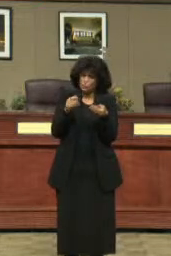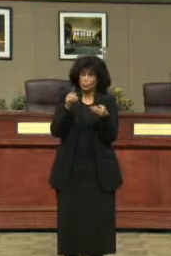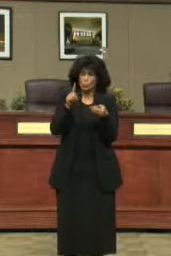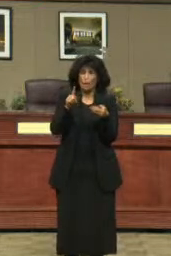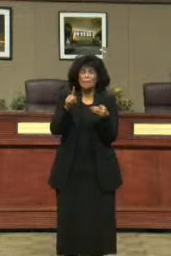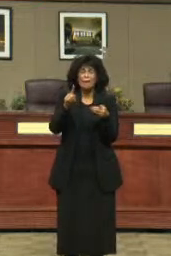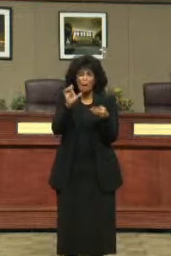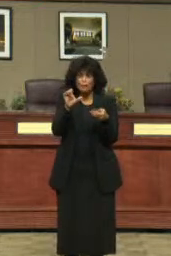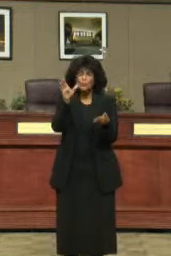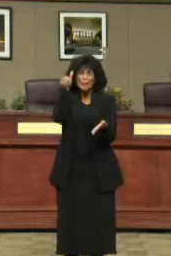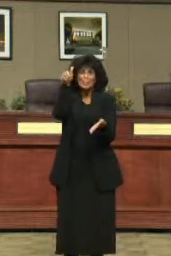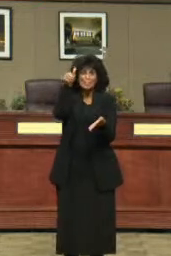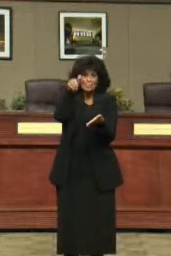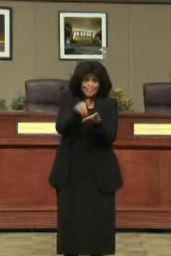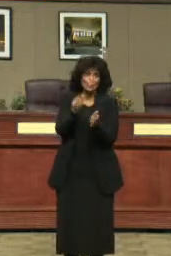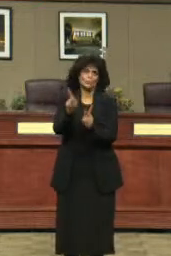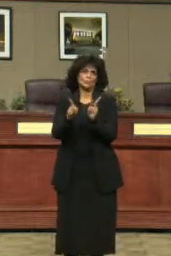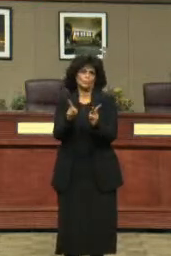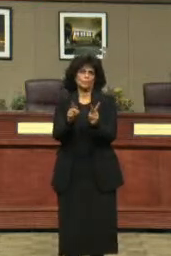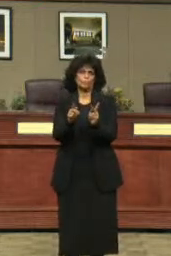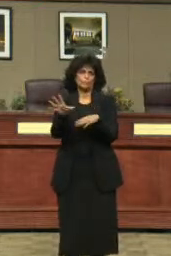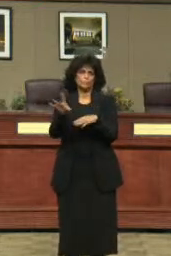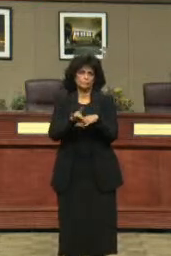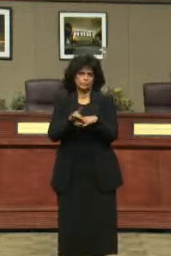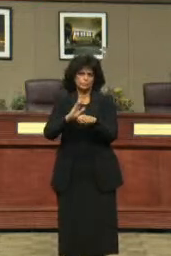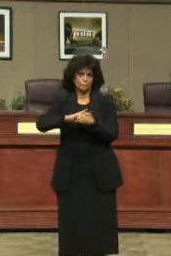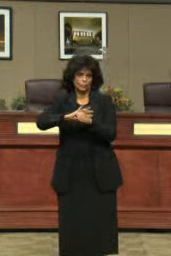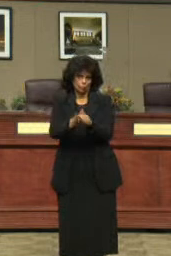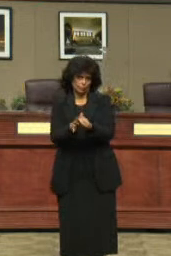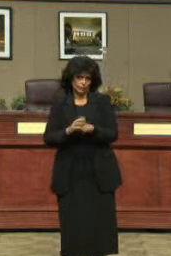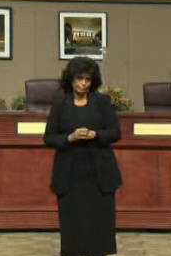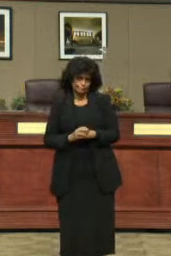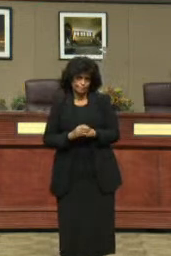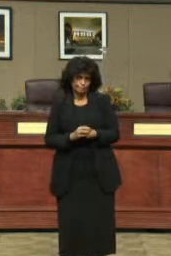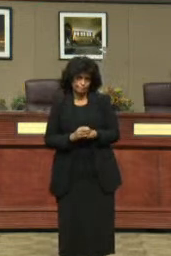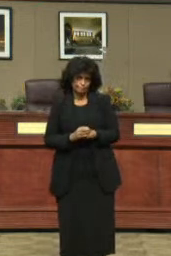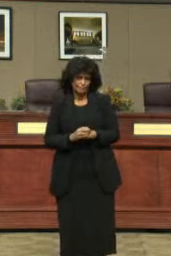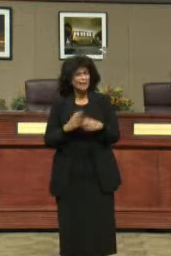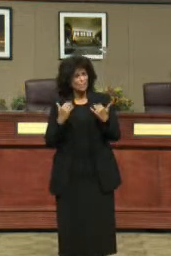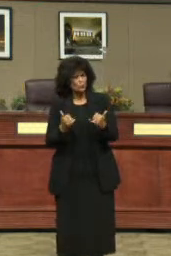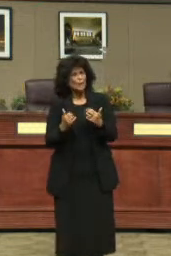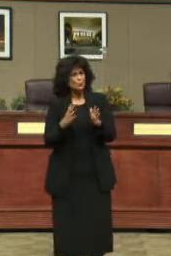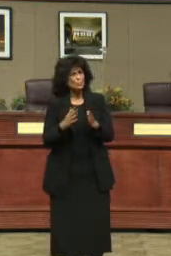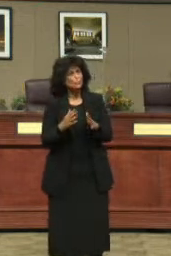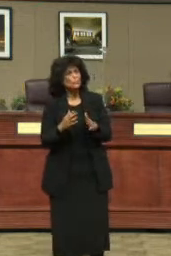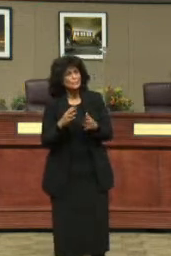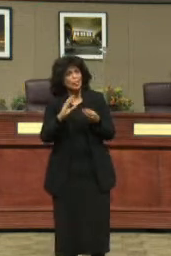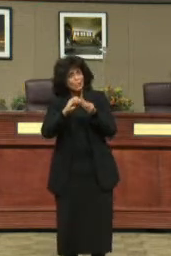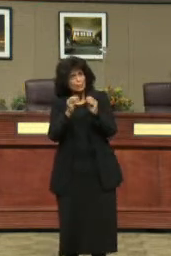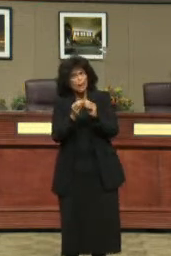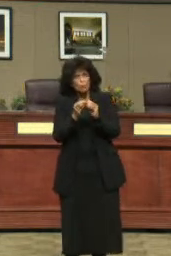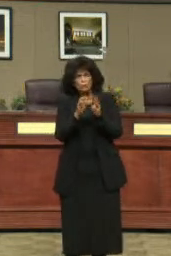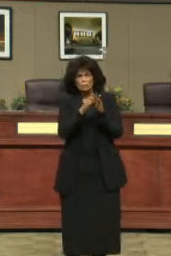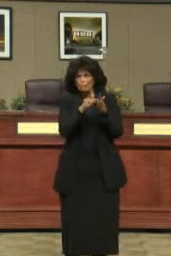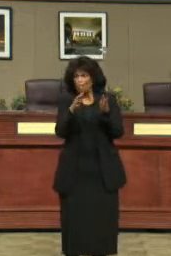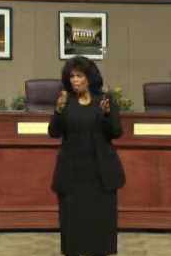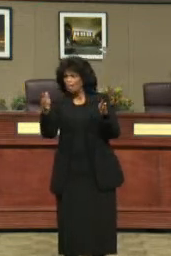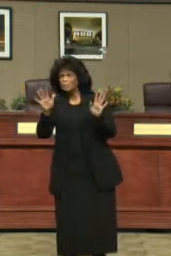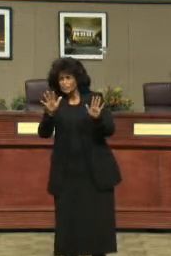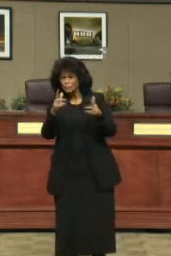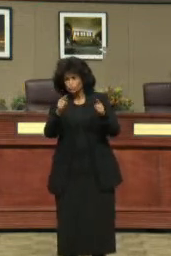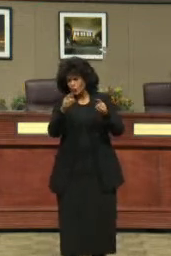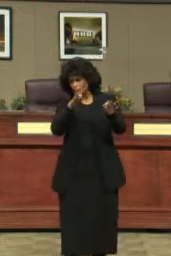100,000 case mark. I try to put these numbers into perspective. At